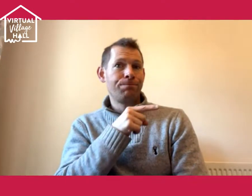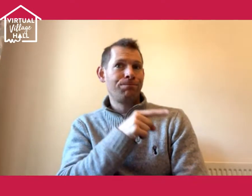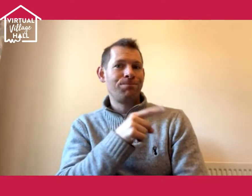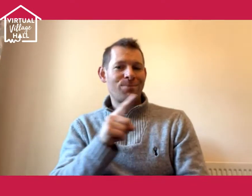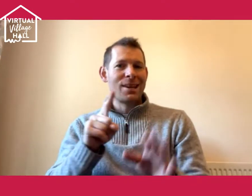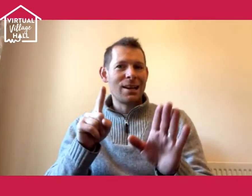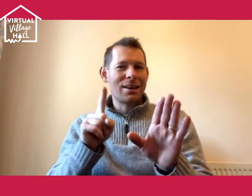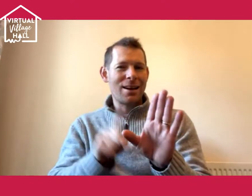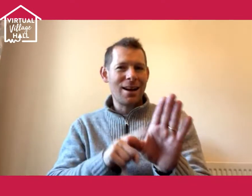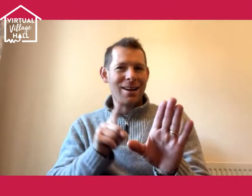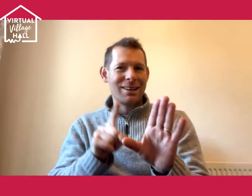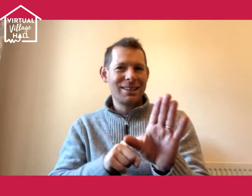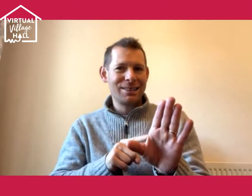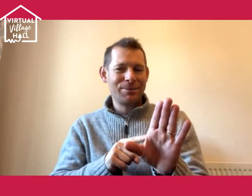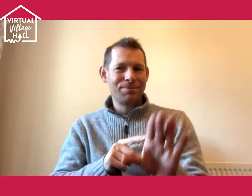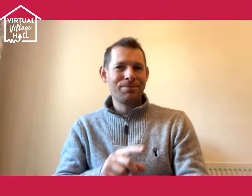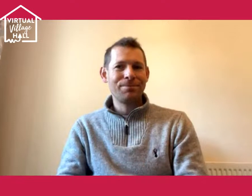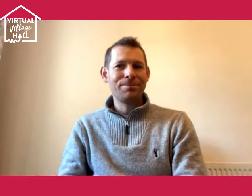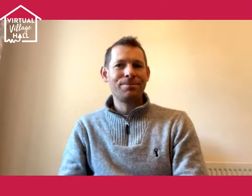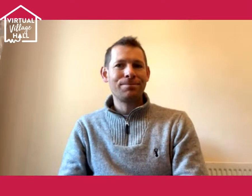woman. She's young.